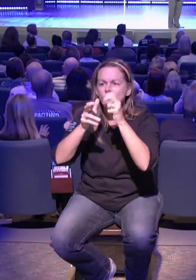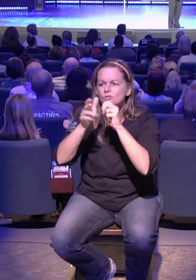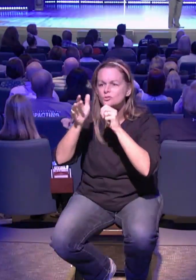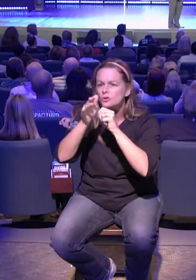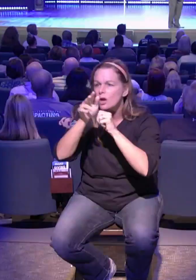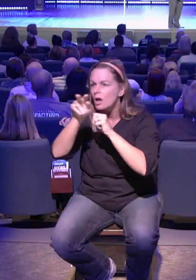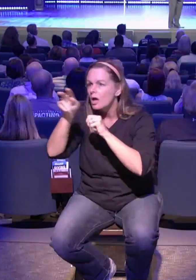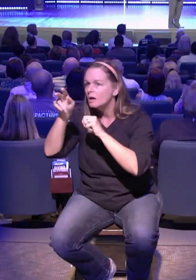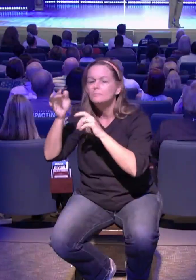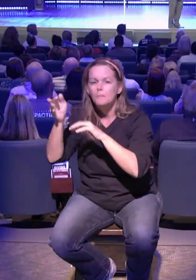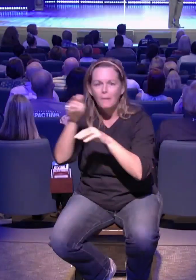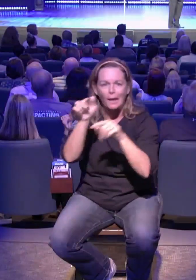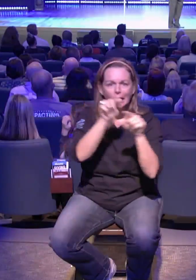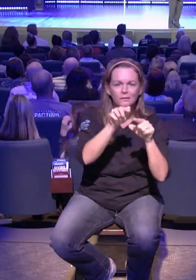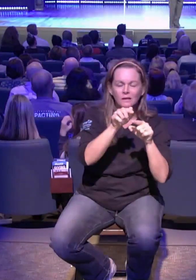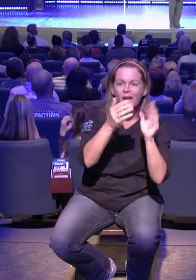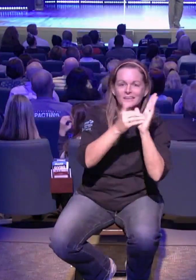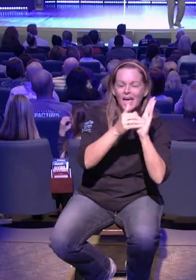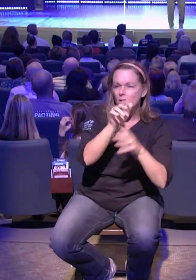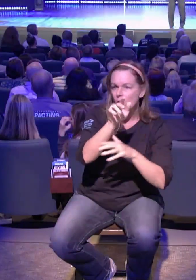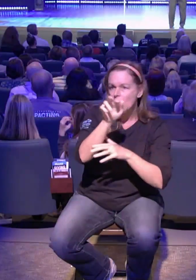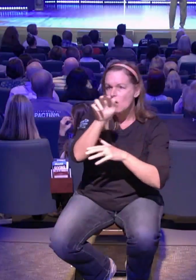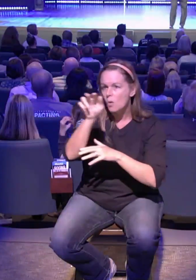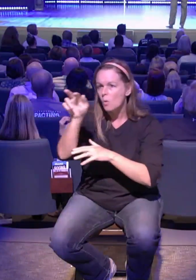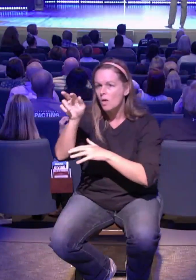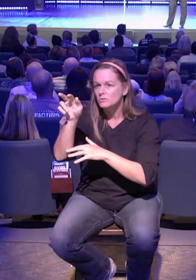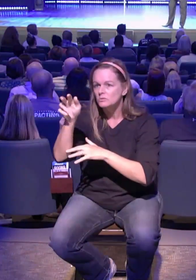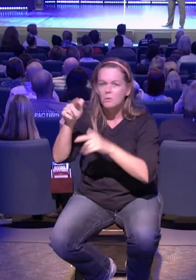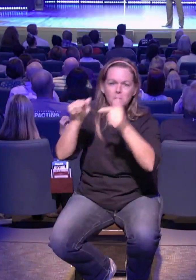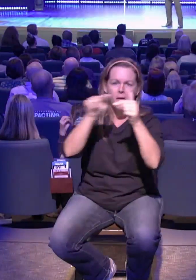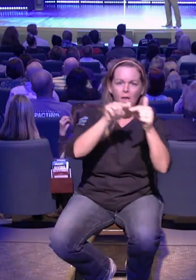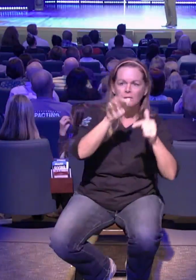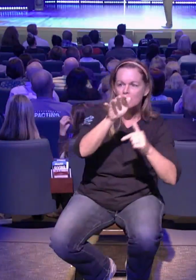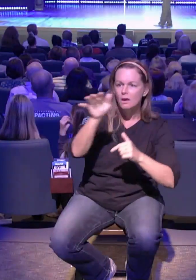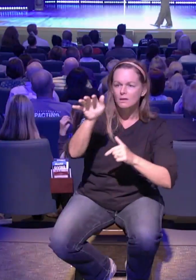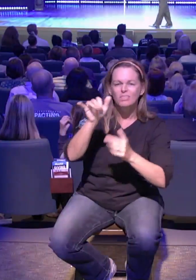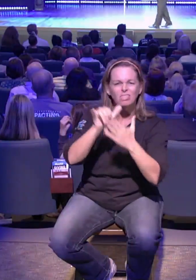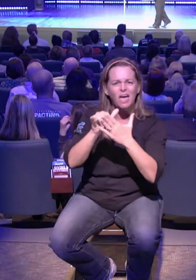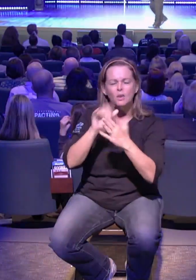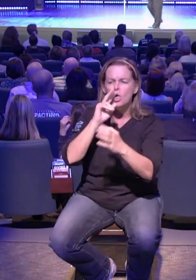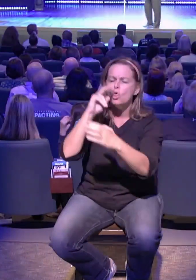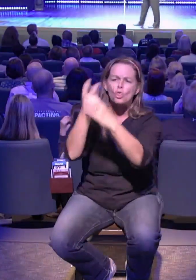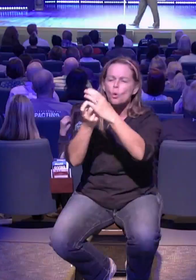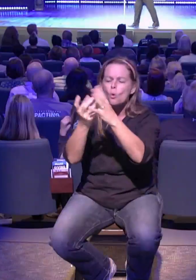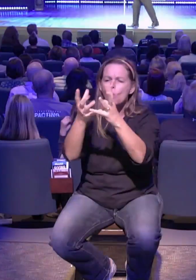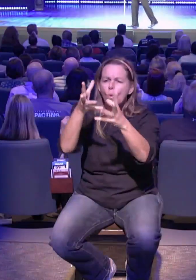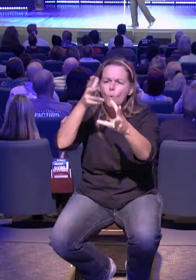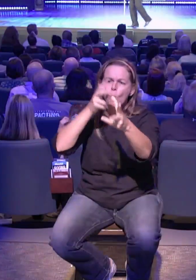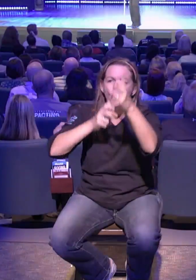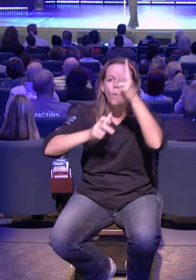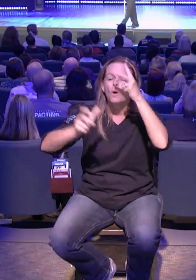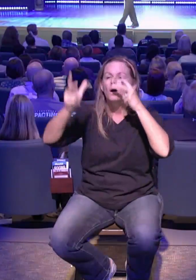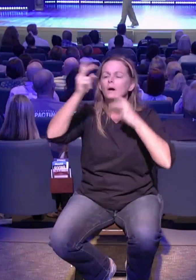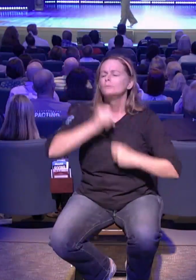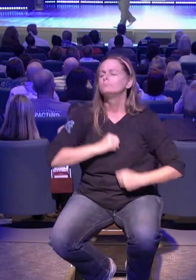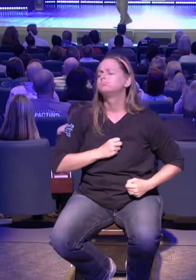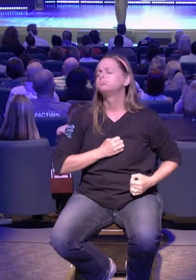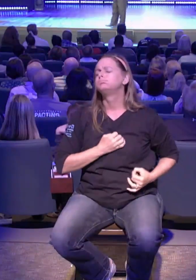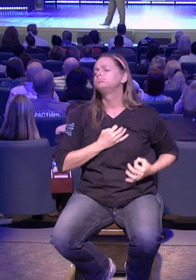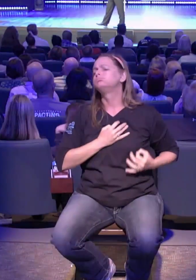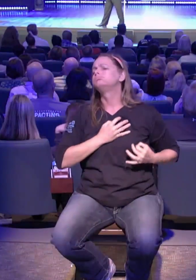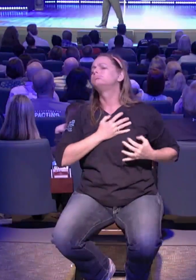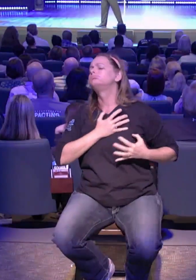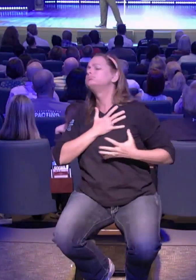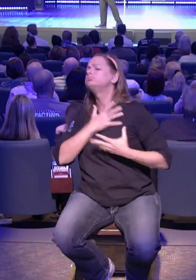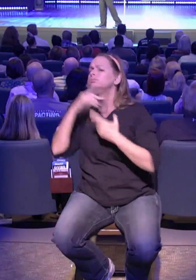you. Spend more time with him in worship. And when you do, he inhabits the